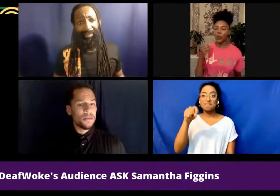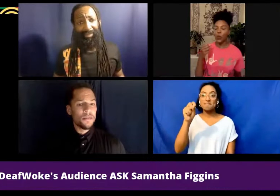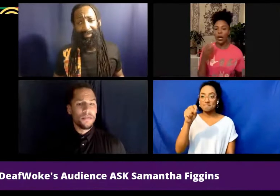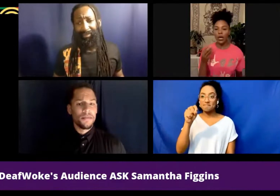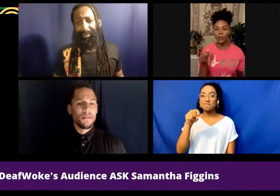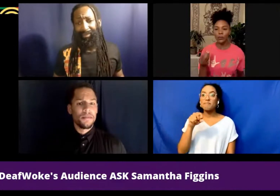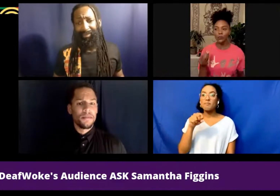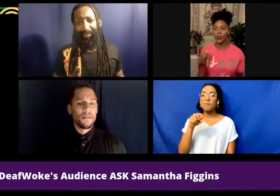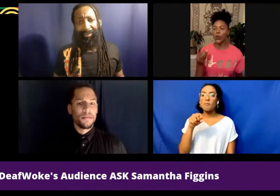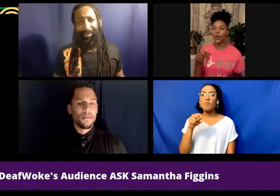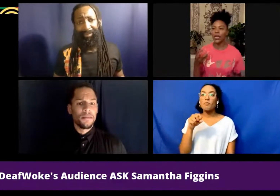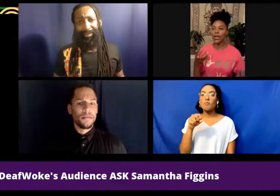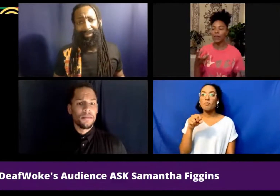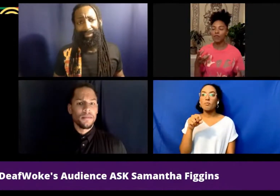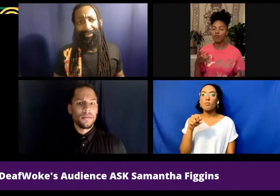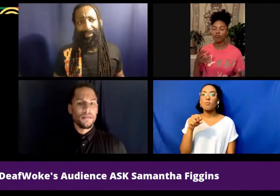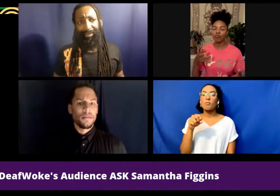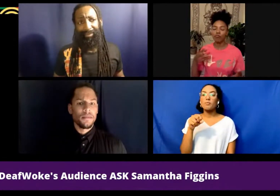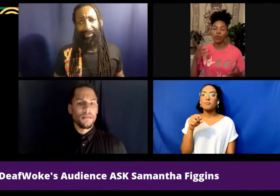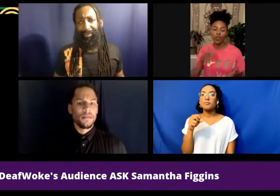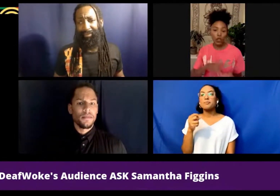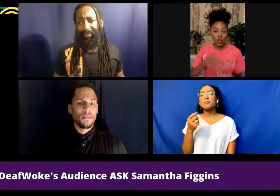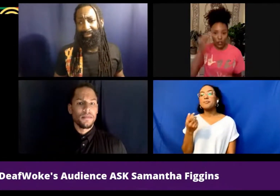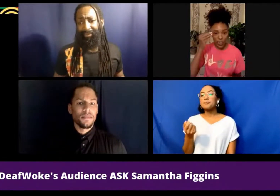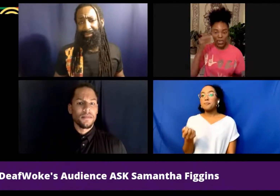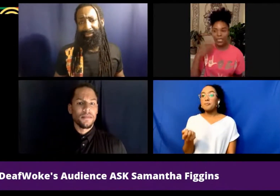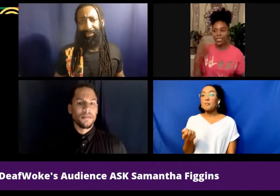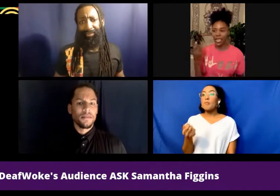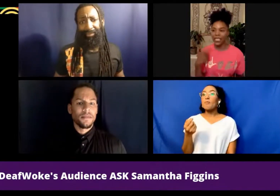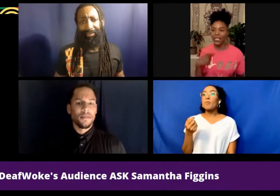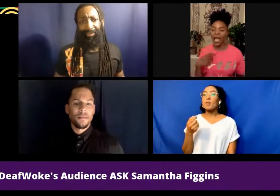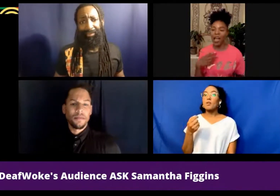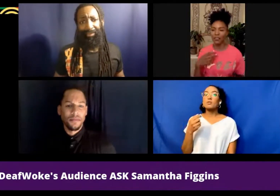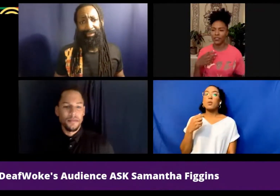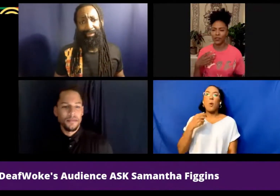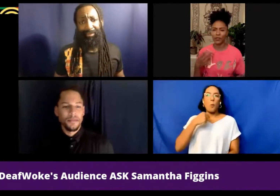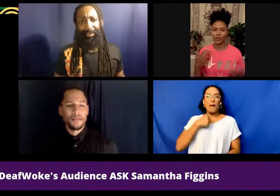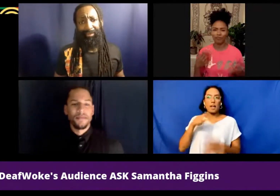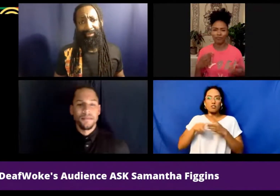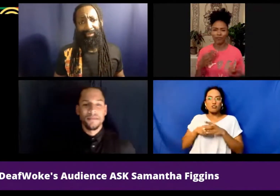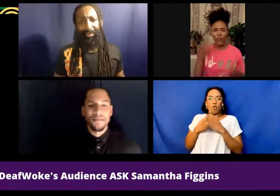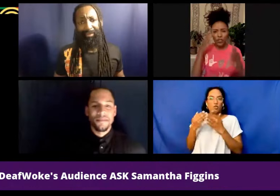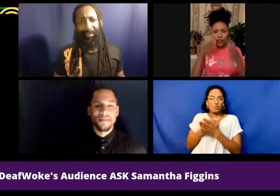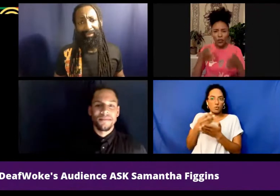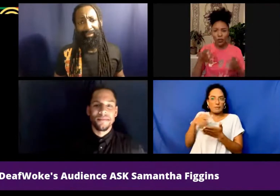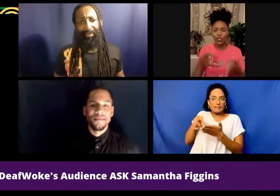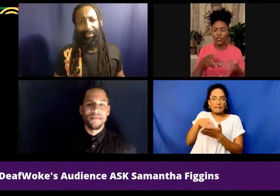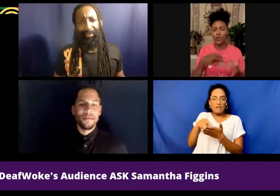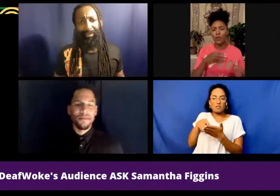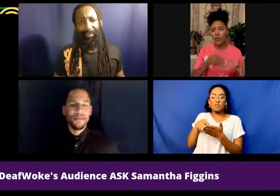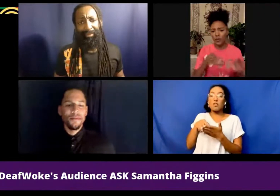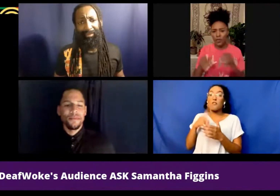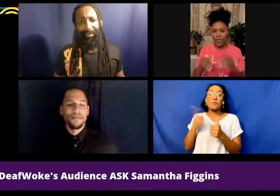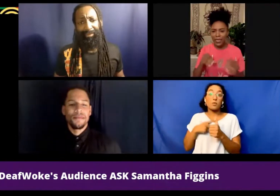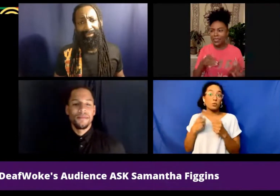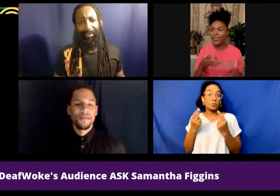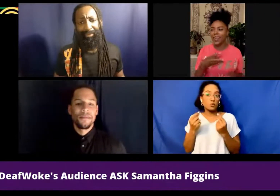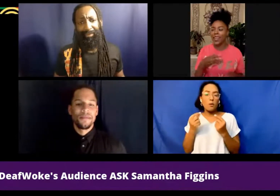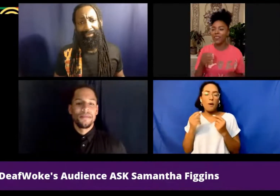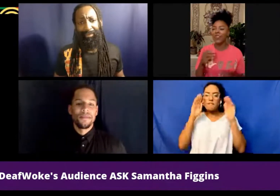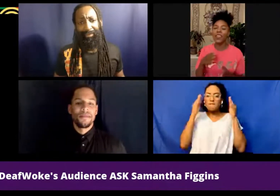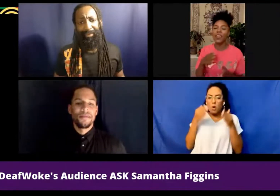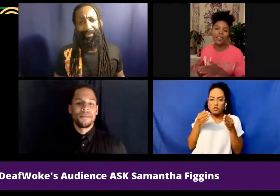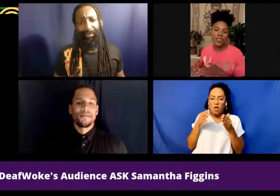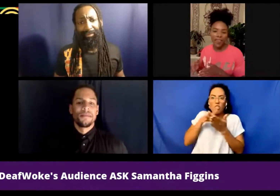important? Well, when I'm learning a dance, I have to first focus on the